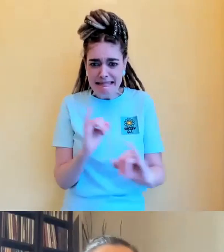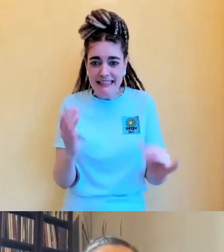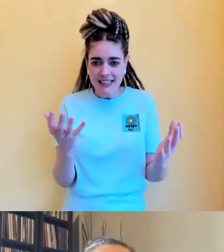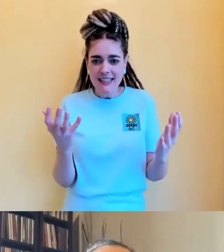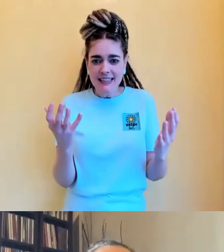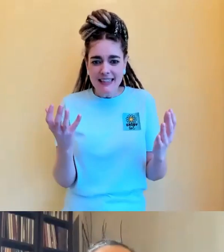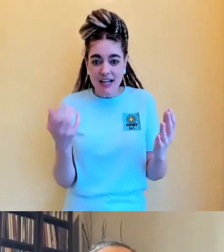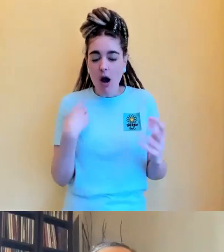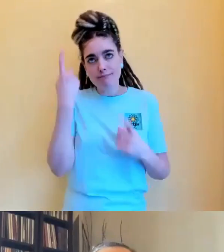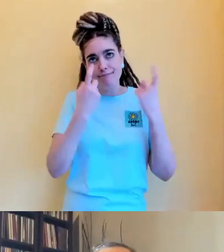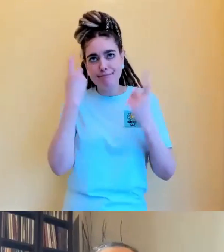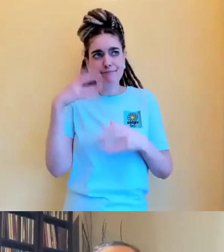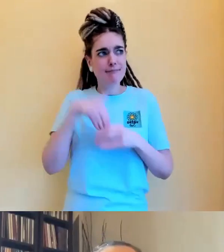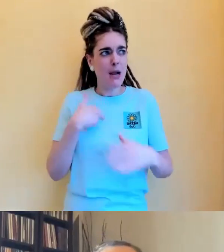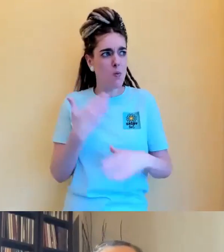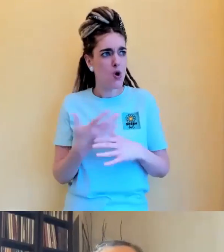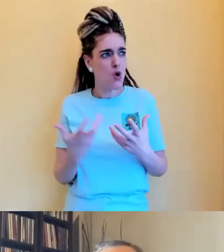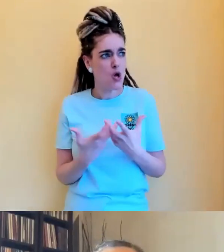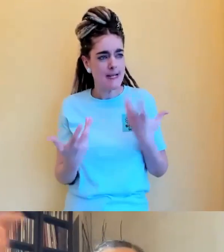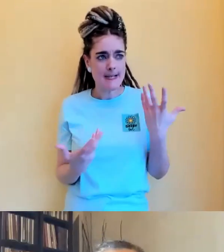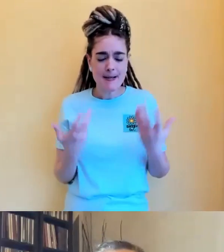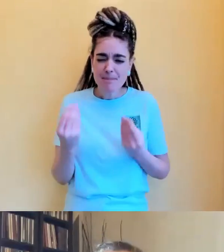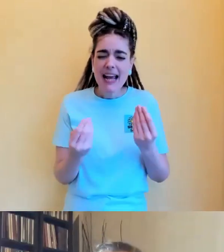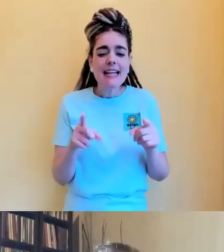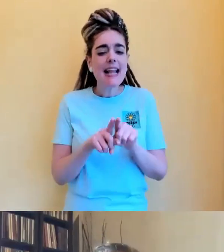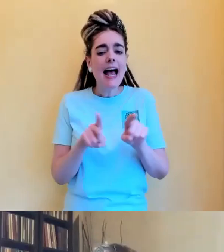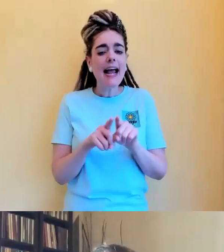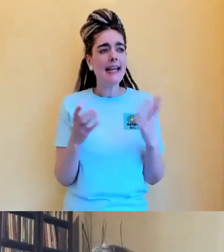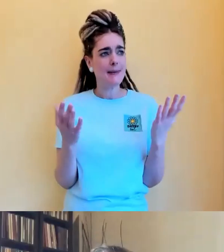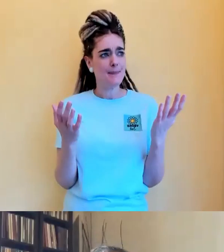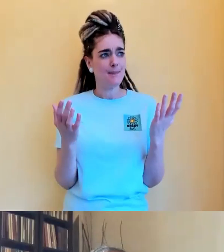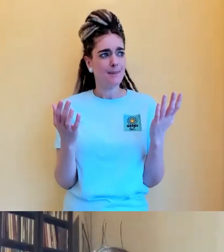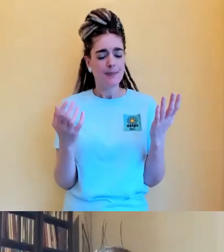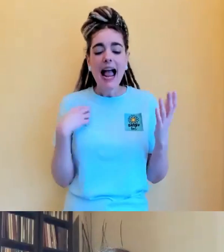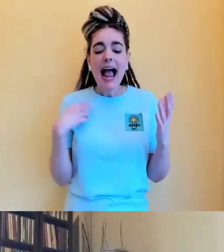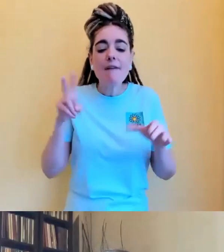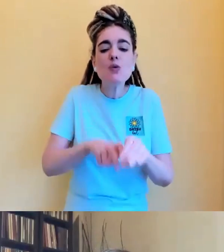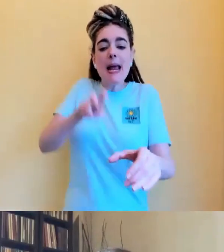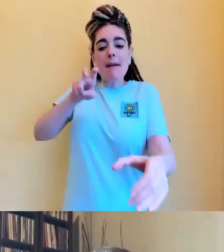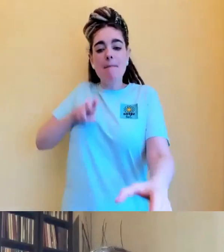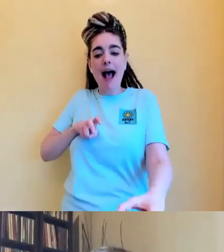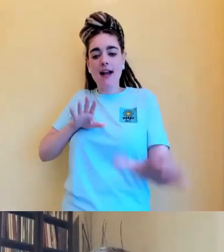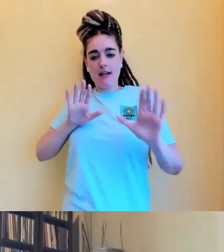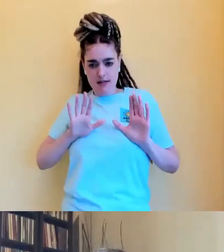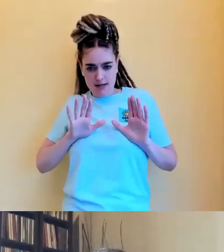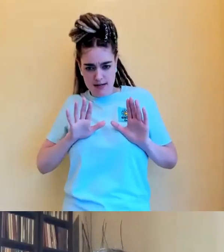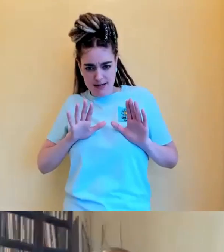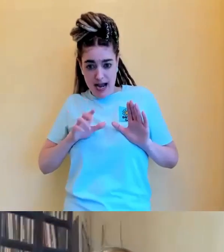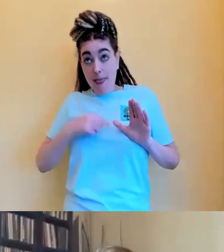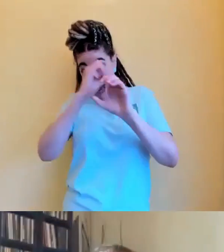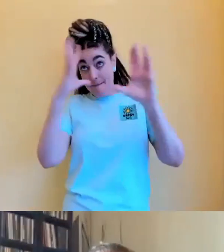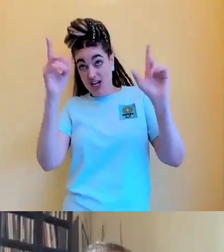of my work. And then it's almost like taking a step back and going, okay, this is what I want to do. This is the image that I